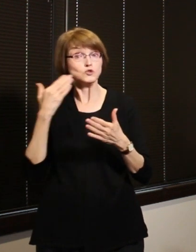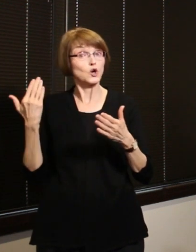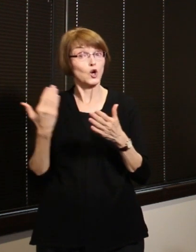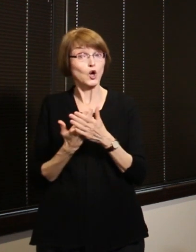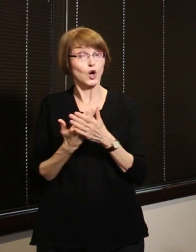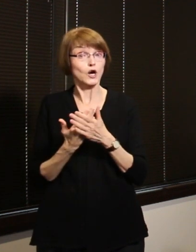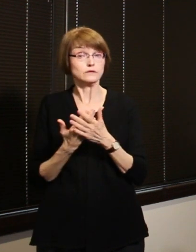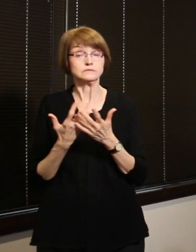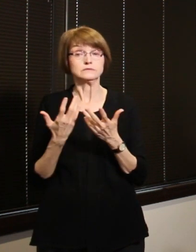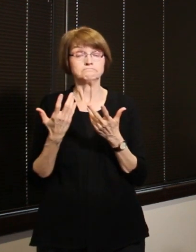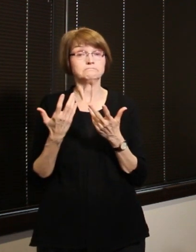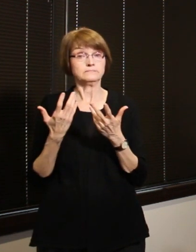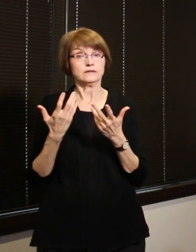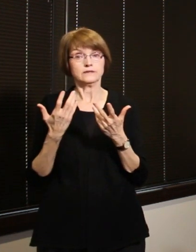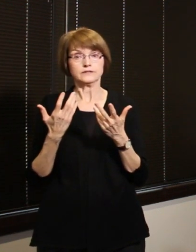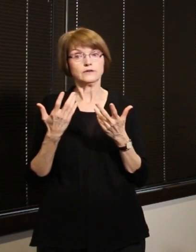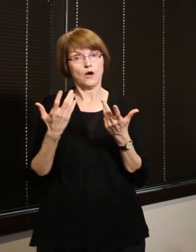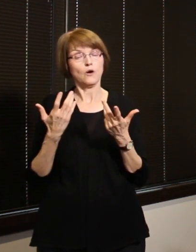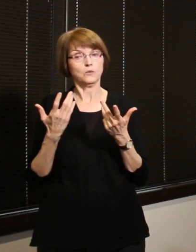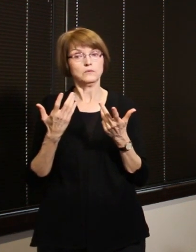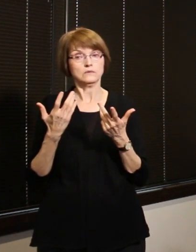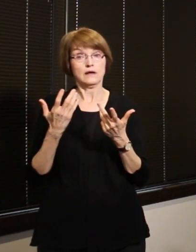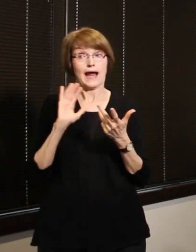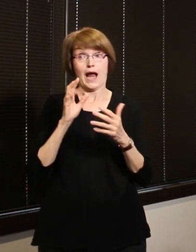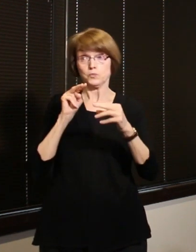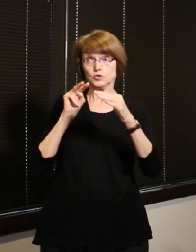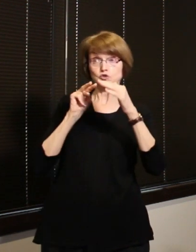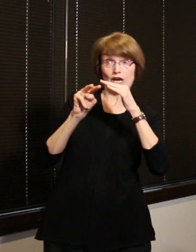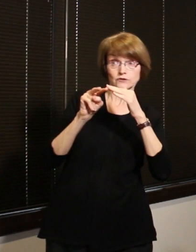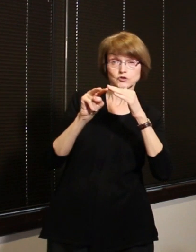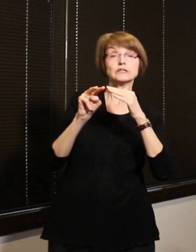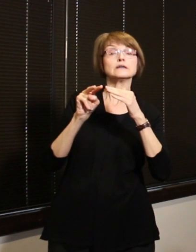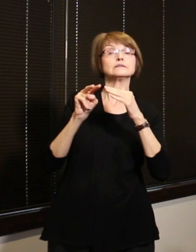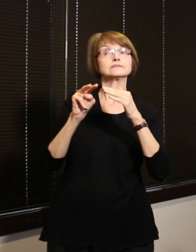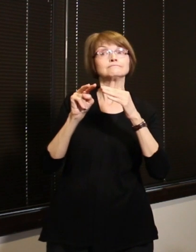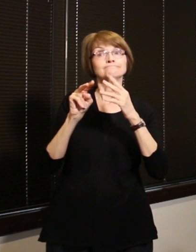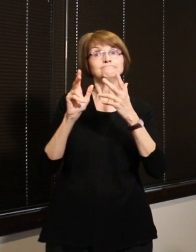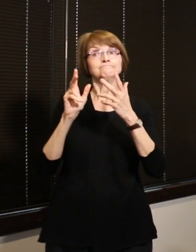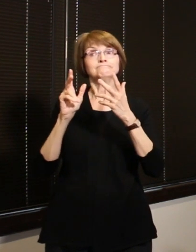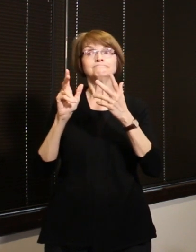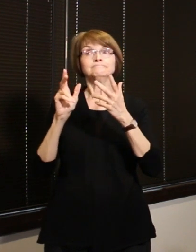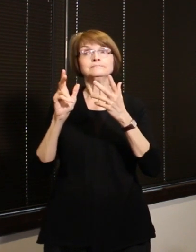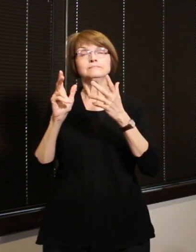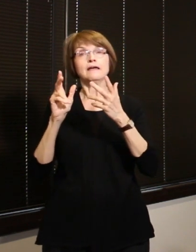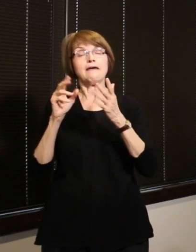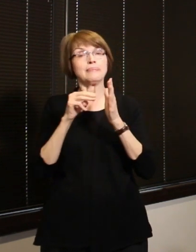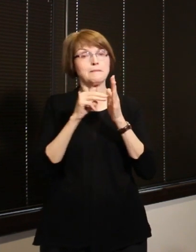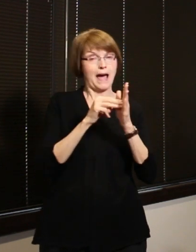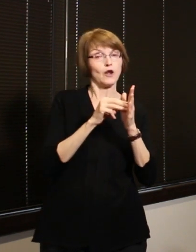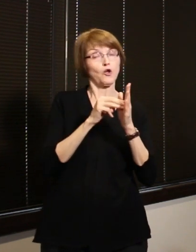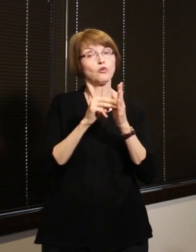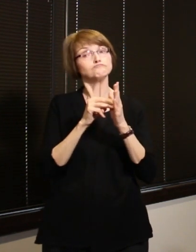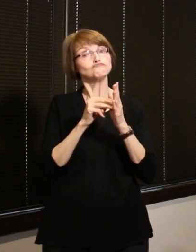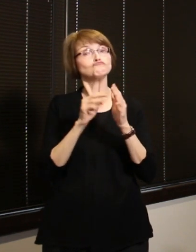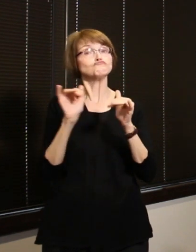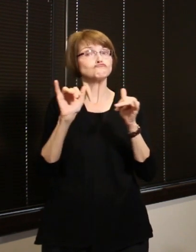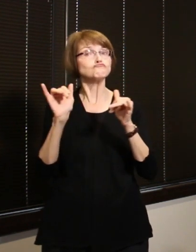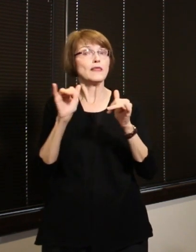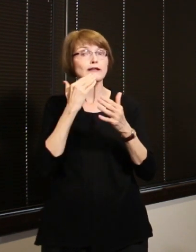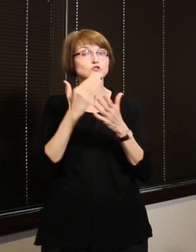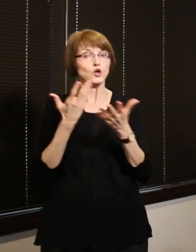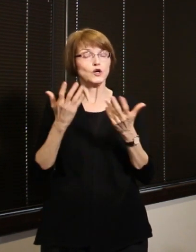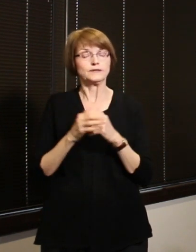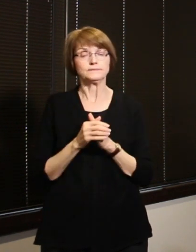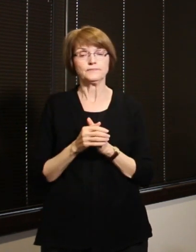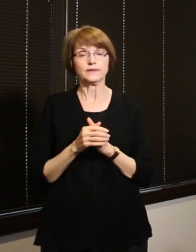we're running right along where we thought we would be compared to the model, which is good. The second thing I would point out